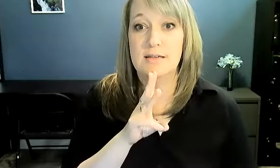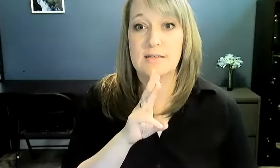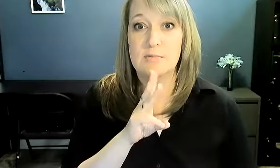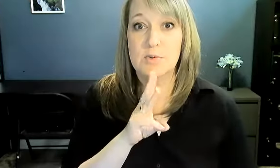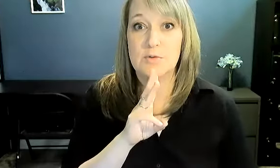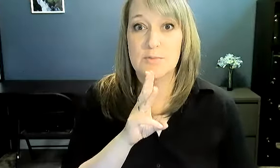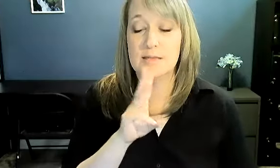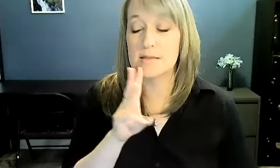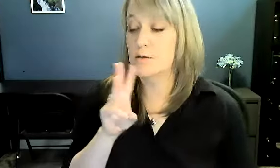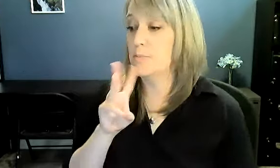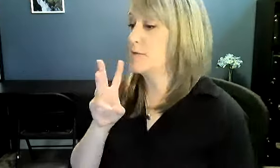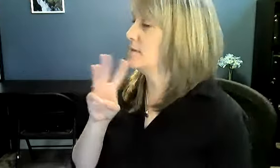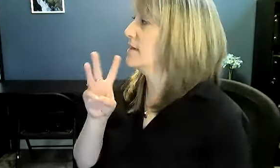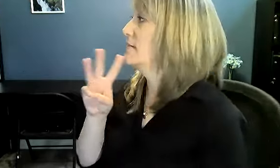the movement, little bouncing.